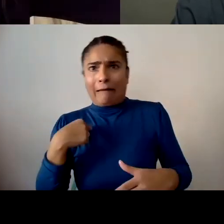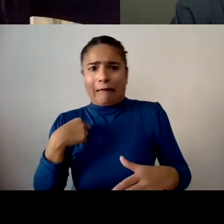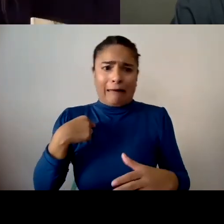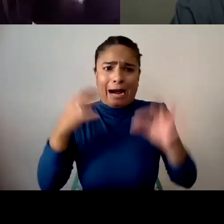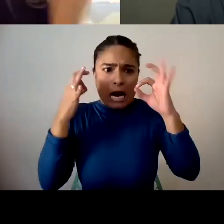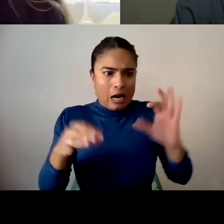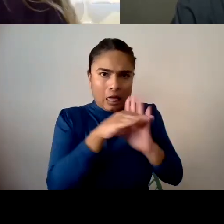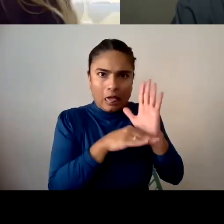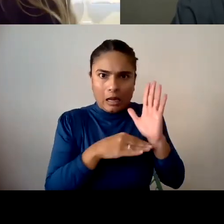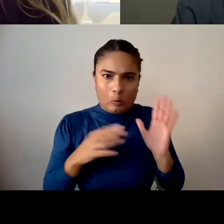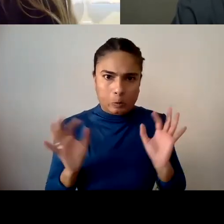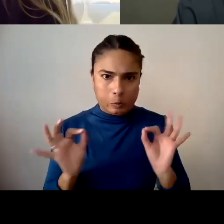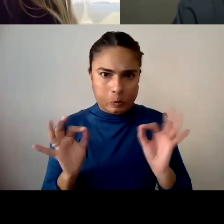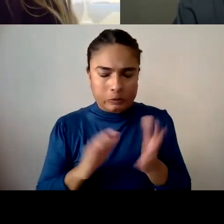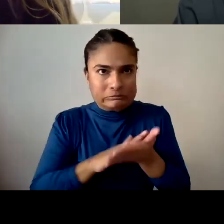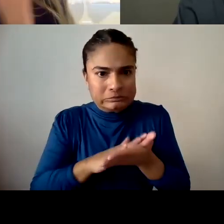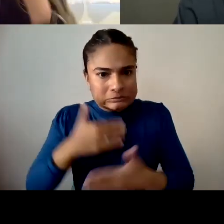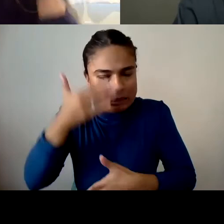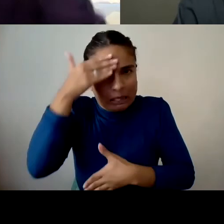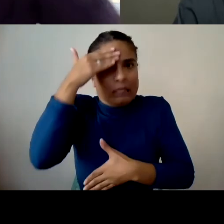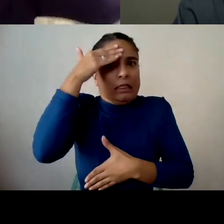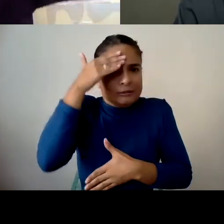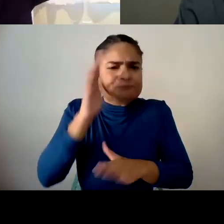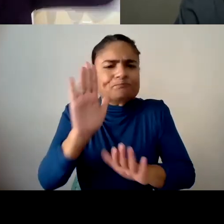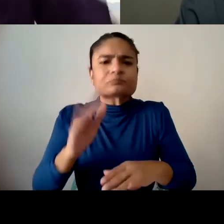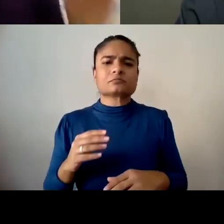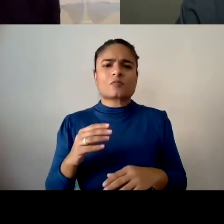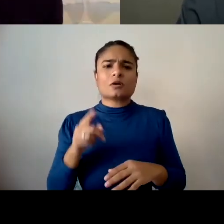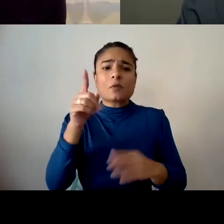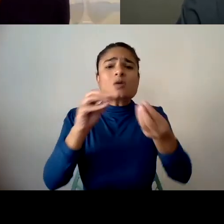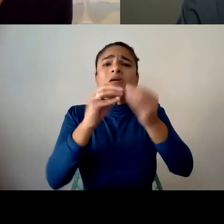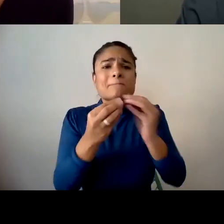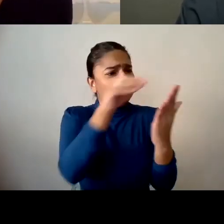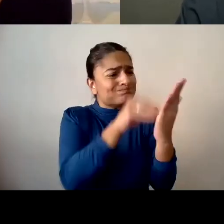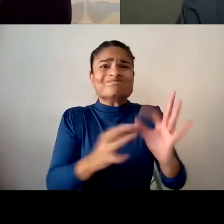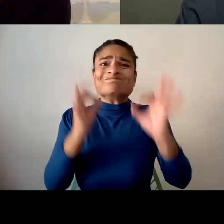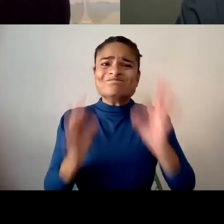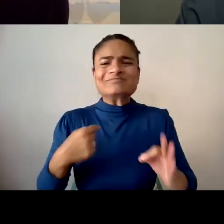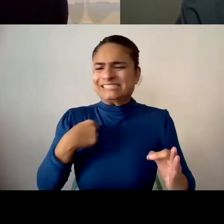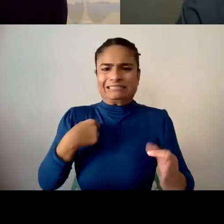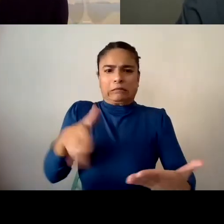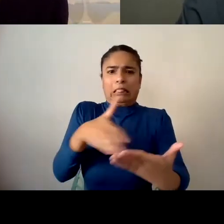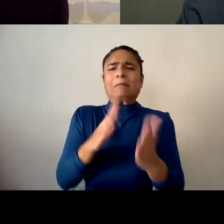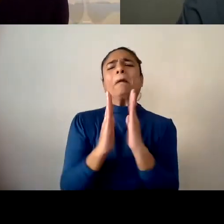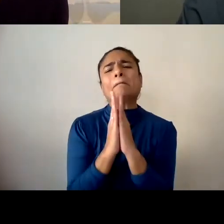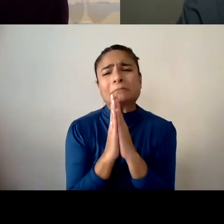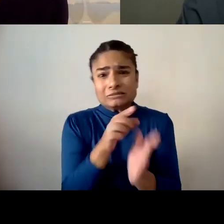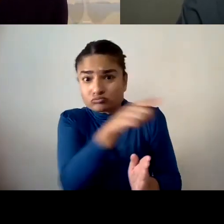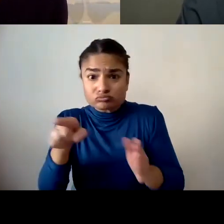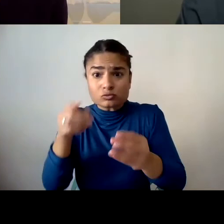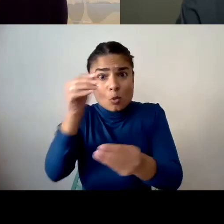don't have that number right in front of me. So please send me an email and I will respond.